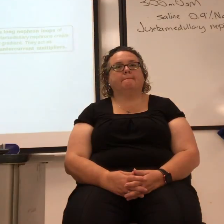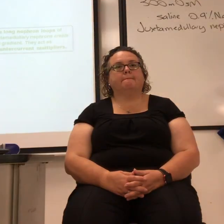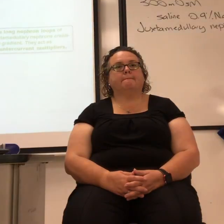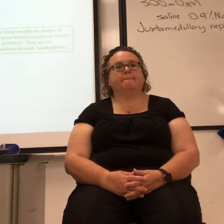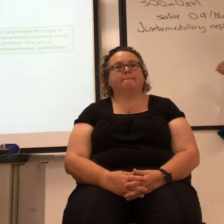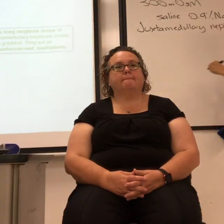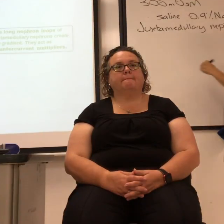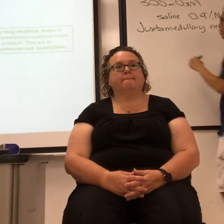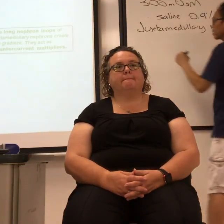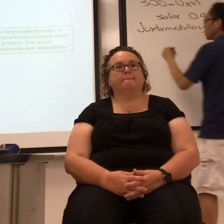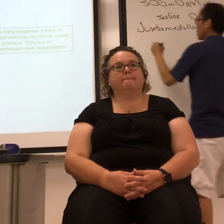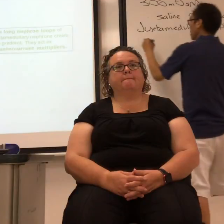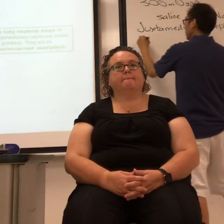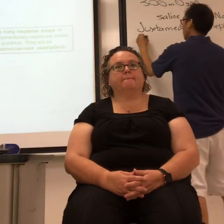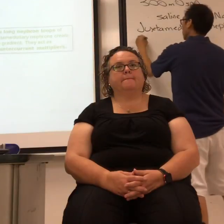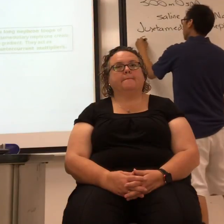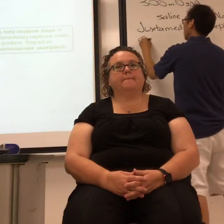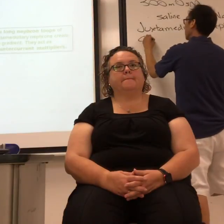create this salt gradient.